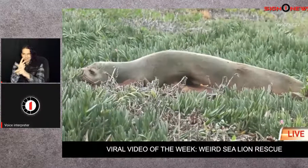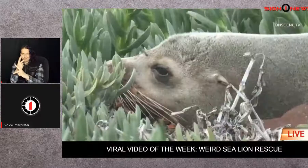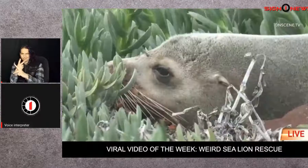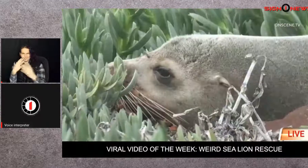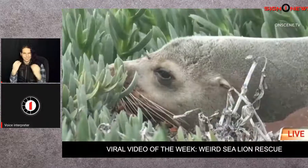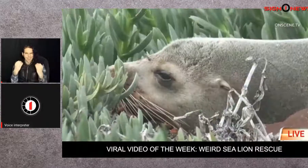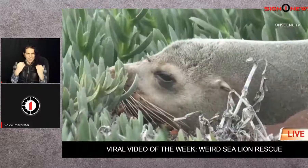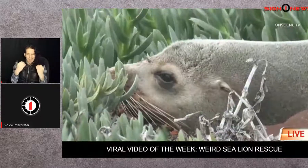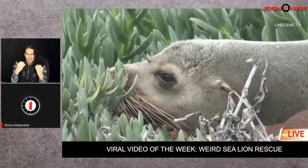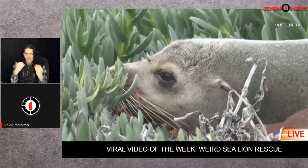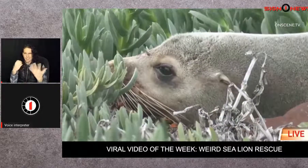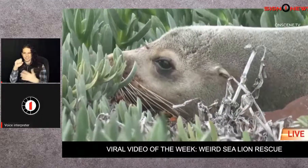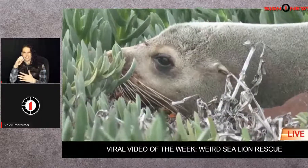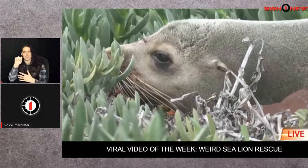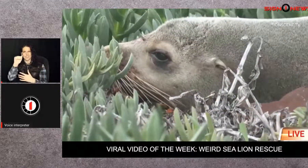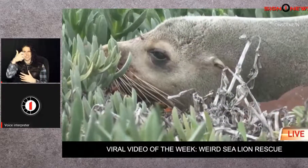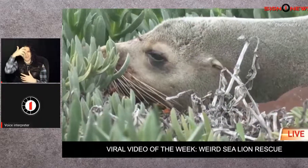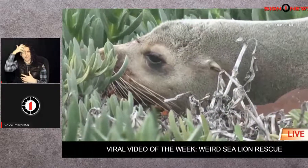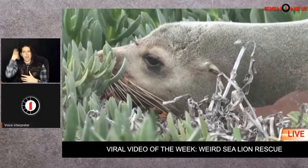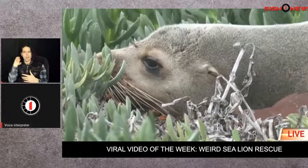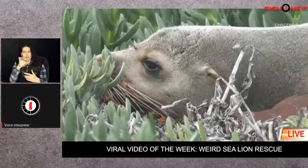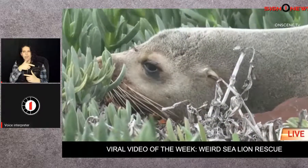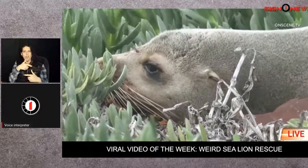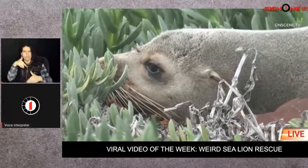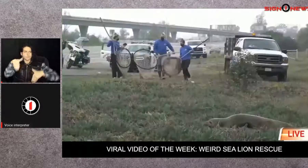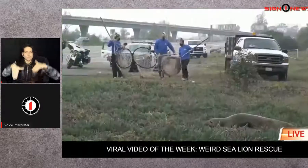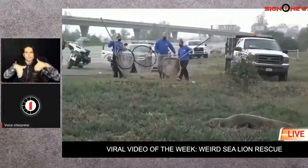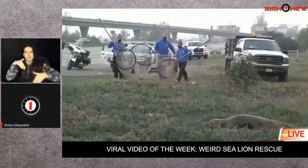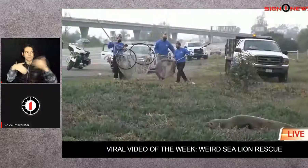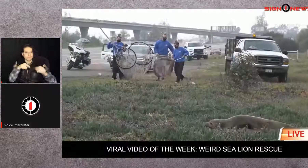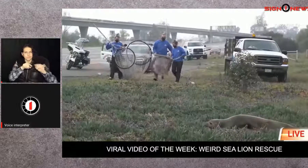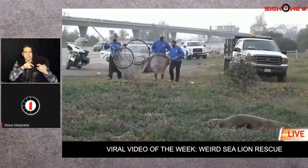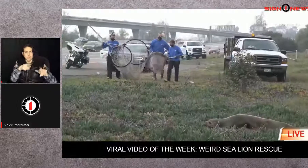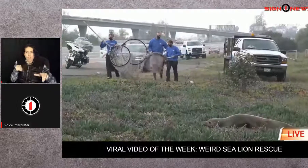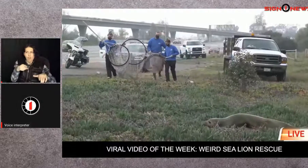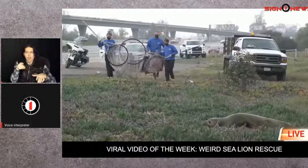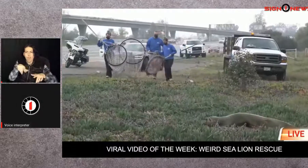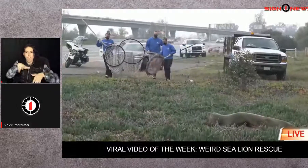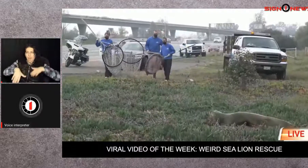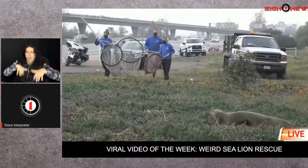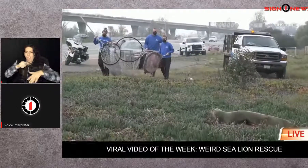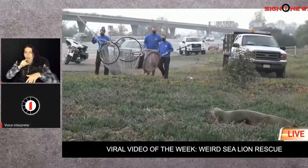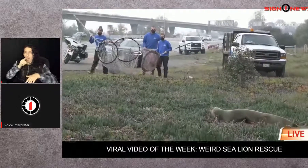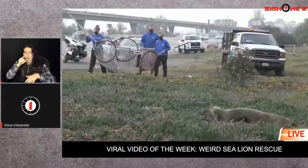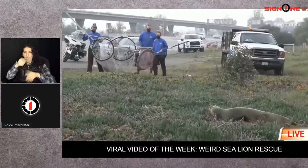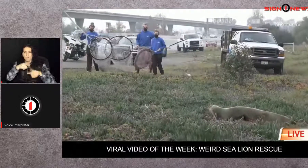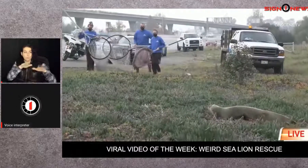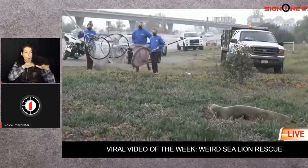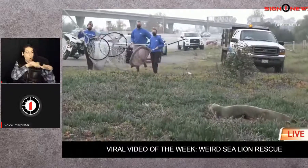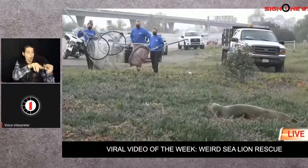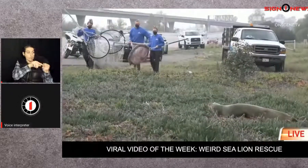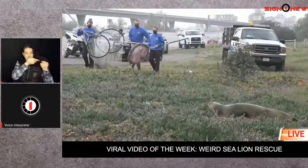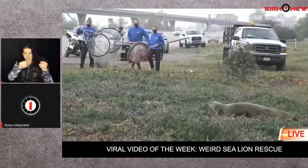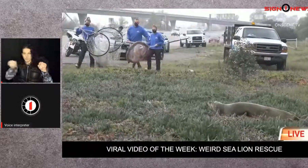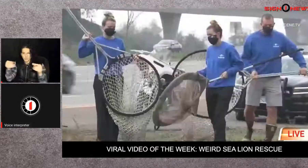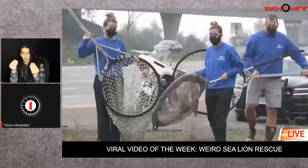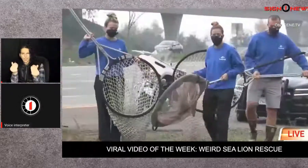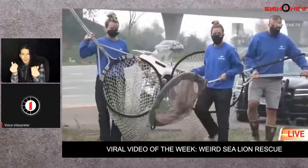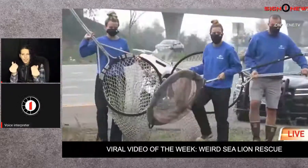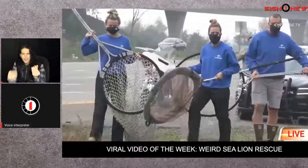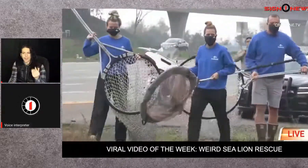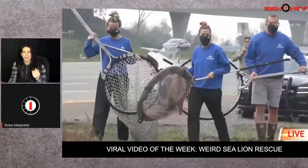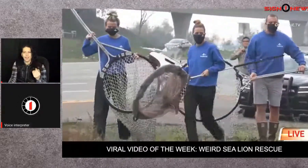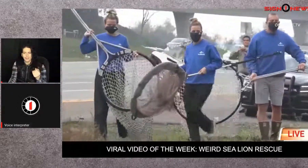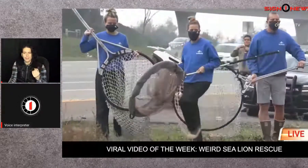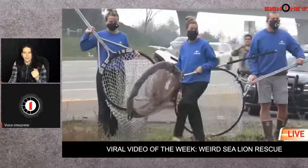Seaworld rescue team members are trying to figure out how this sea lion traveled miles away from the